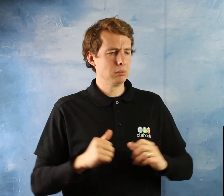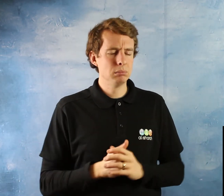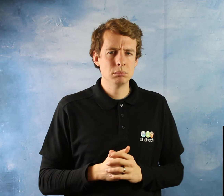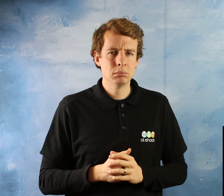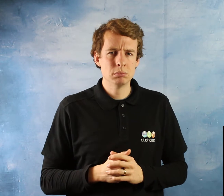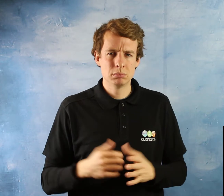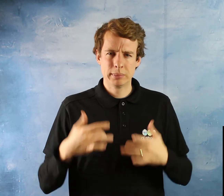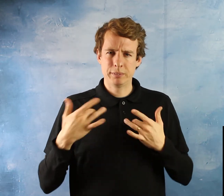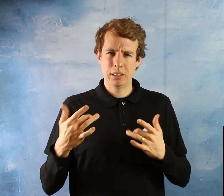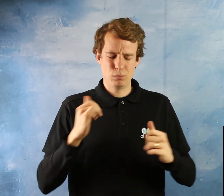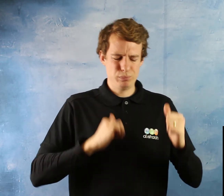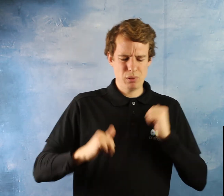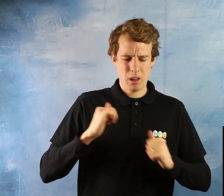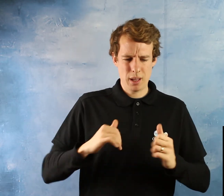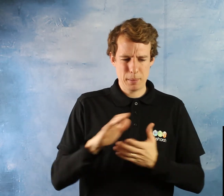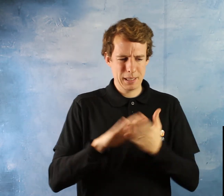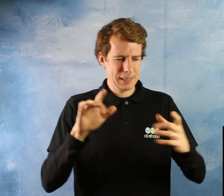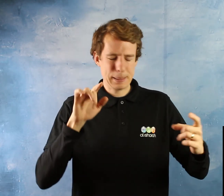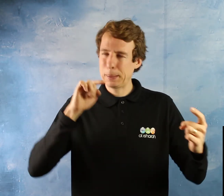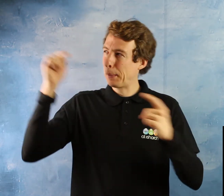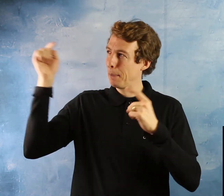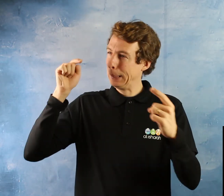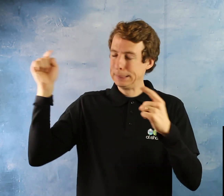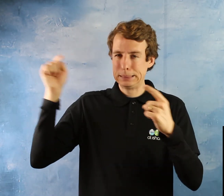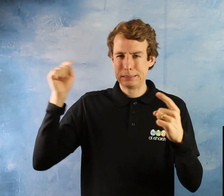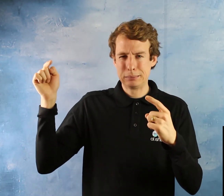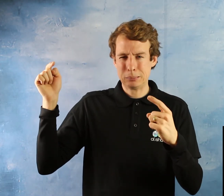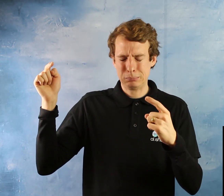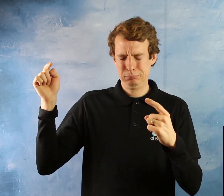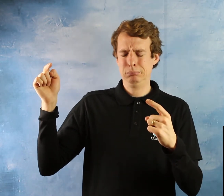me. Who can compete with Allah? Can challenge him?